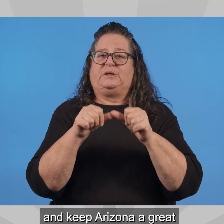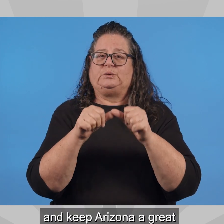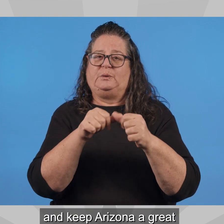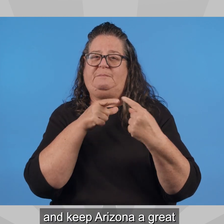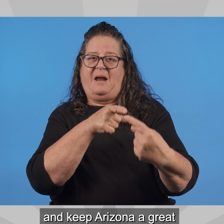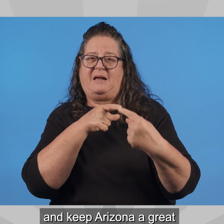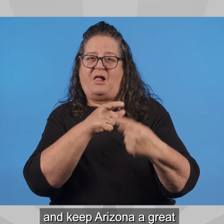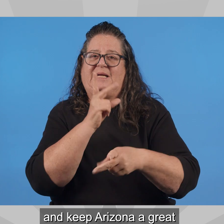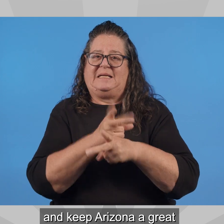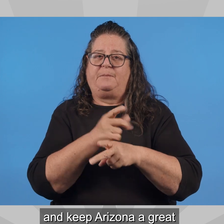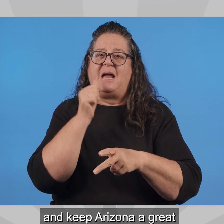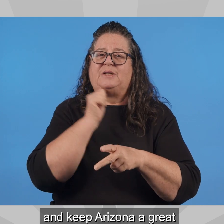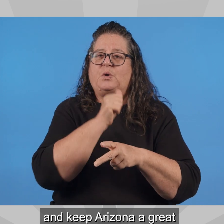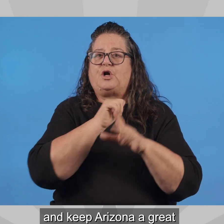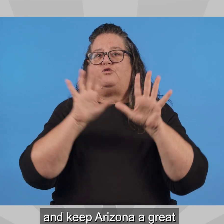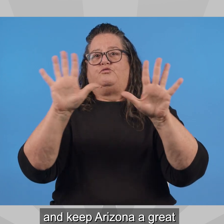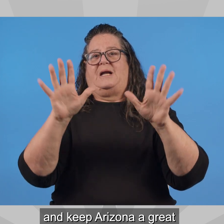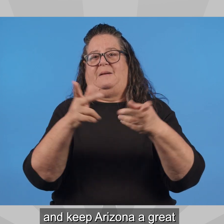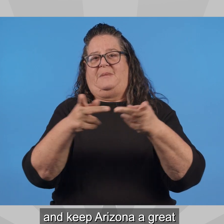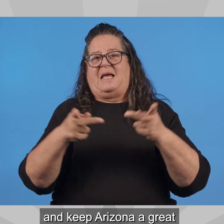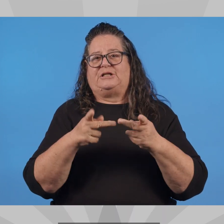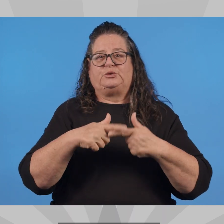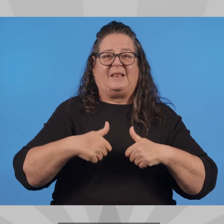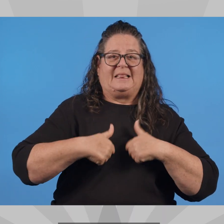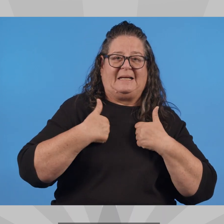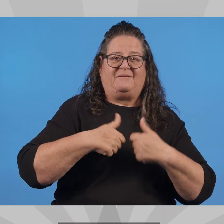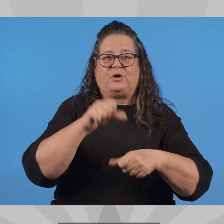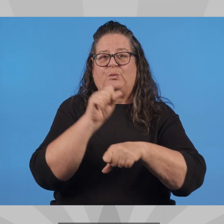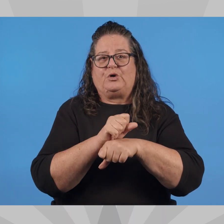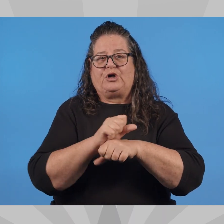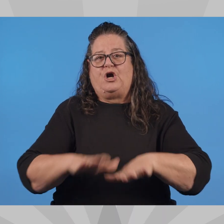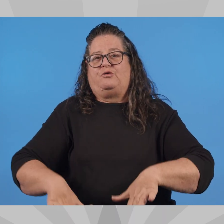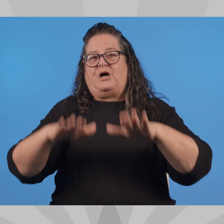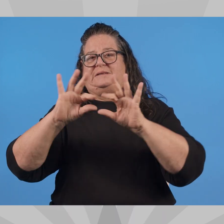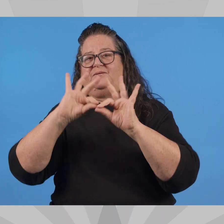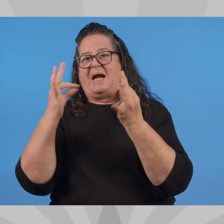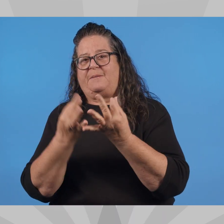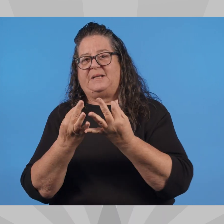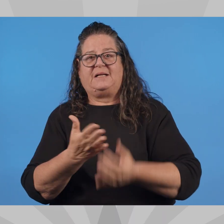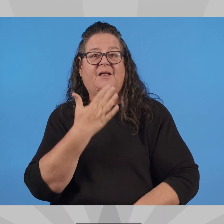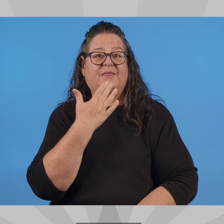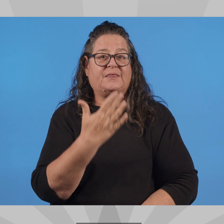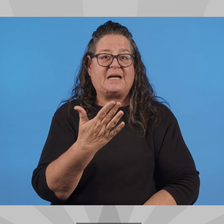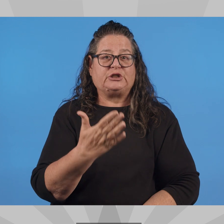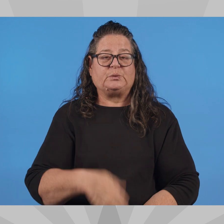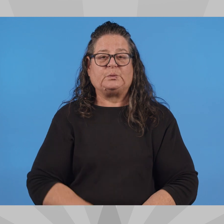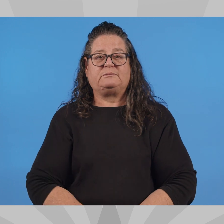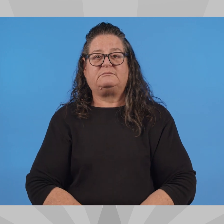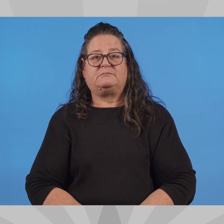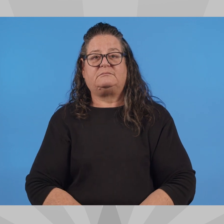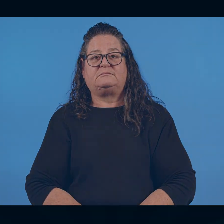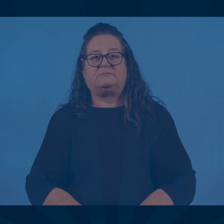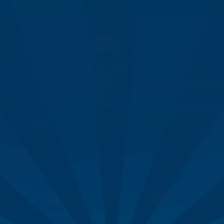keep Arizona a great place to live, work, and raise a family. Thank you.